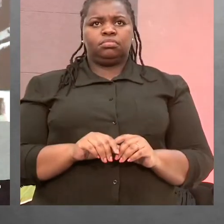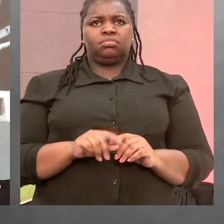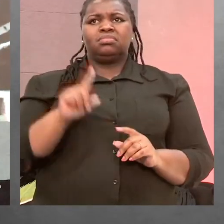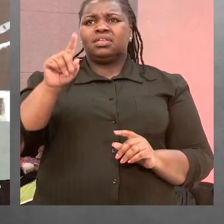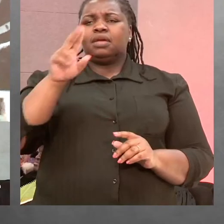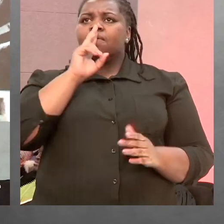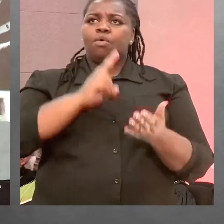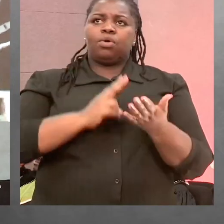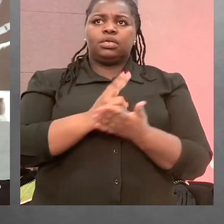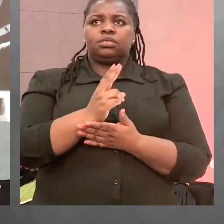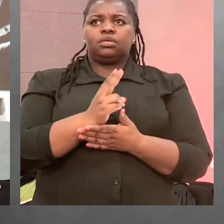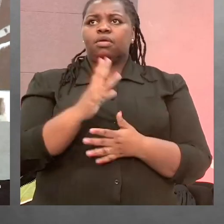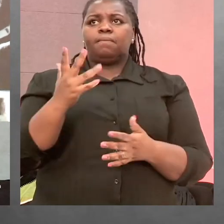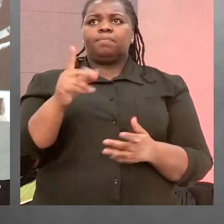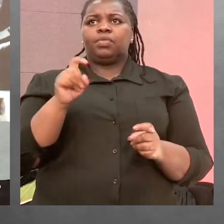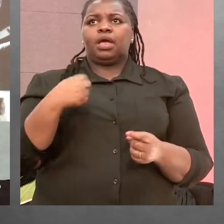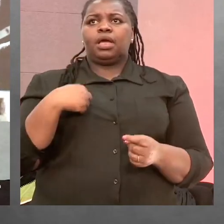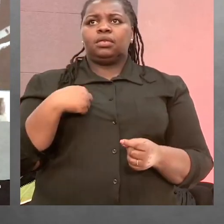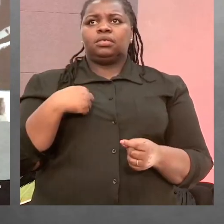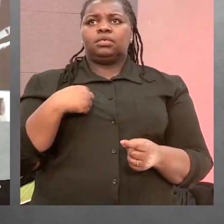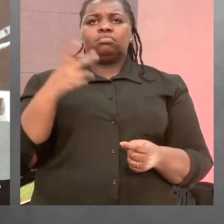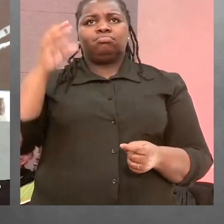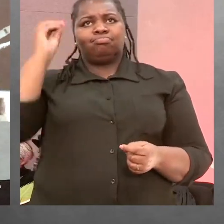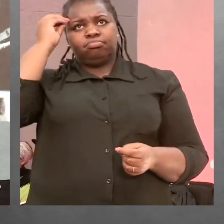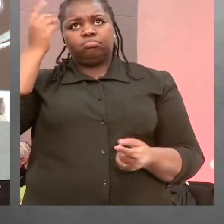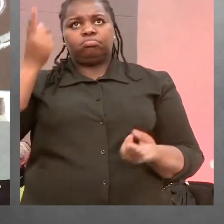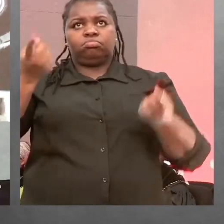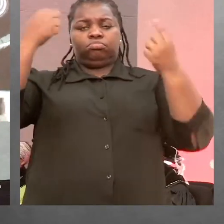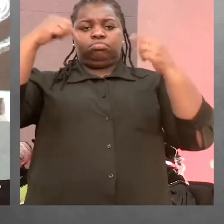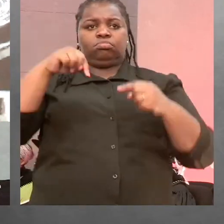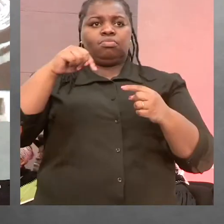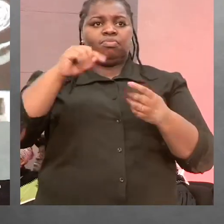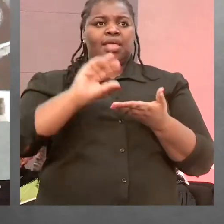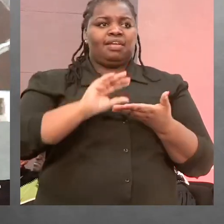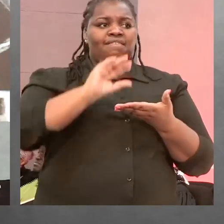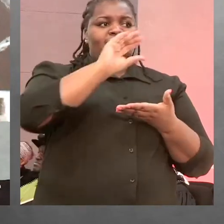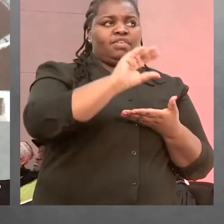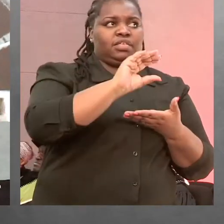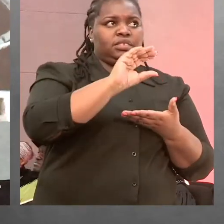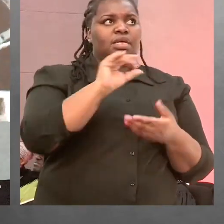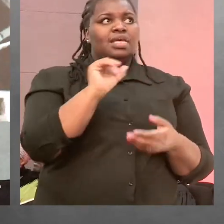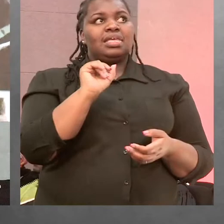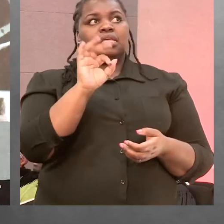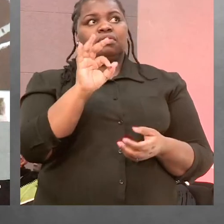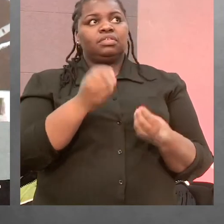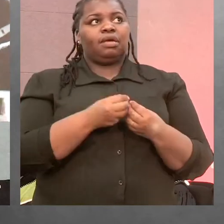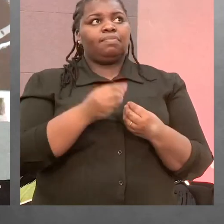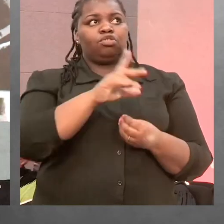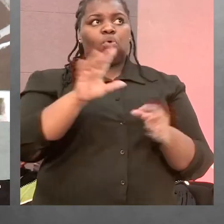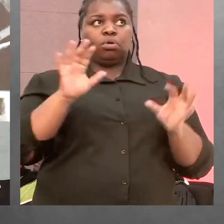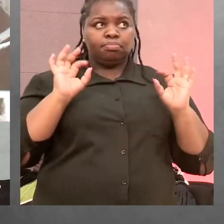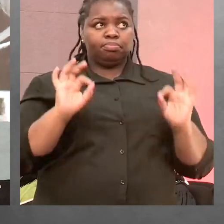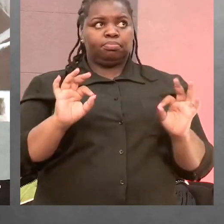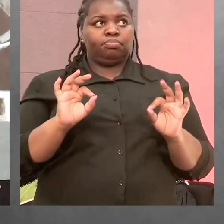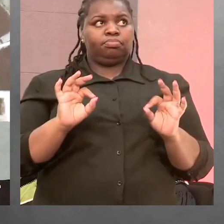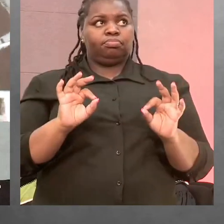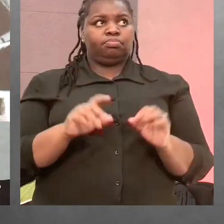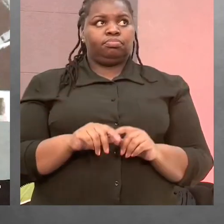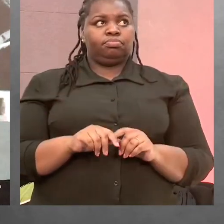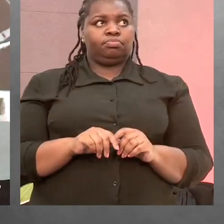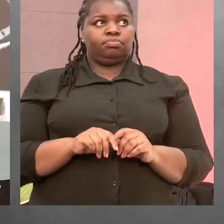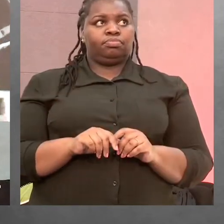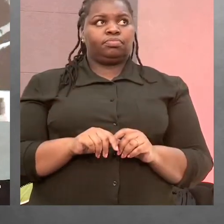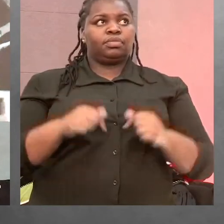honest reality. There is no one who can be interested to come and invest to something that is not stable.